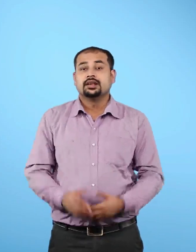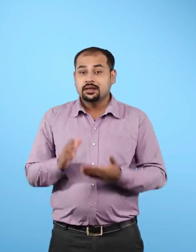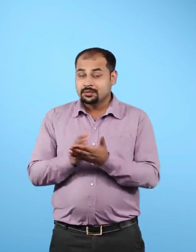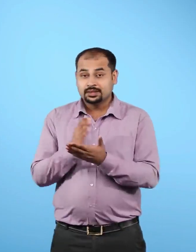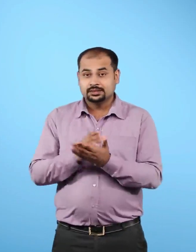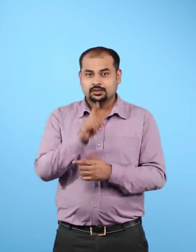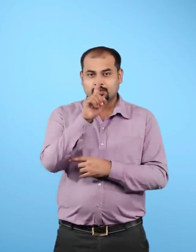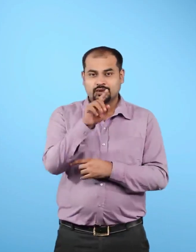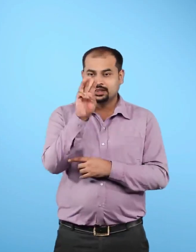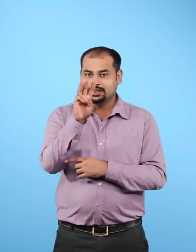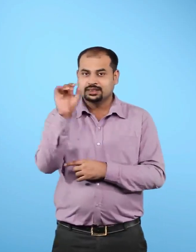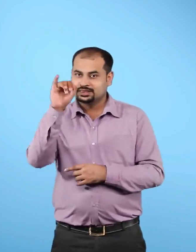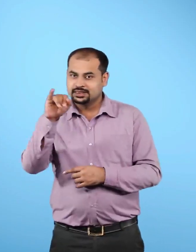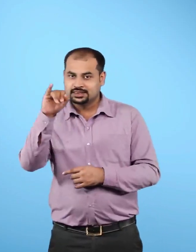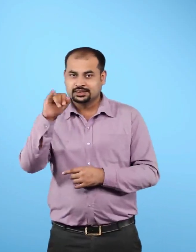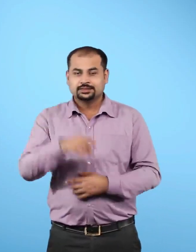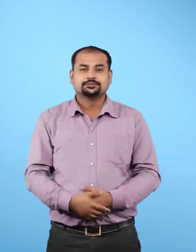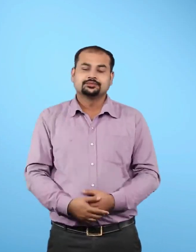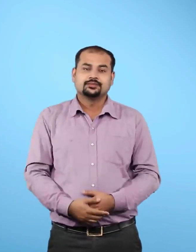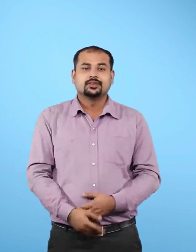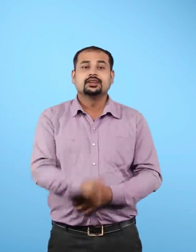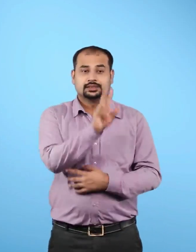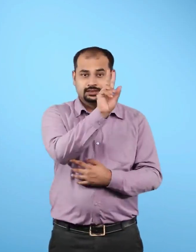Page 136. 2.